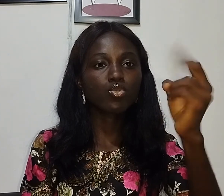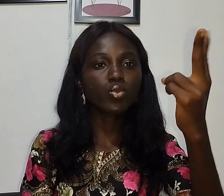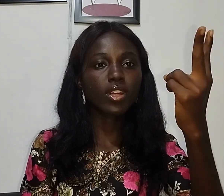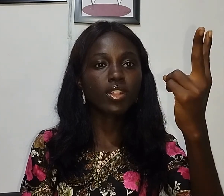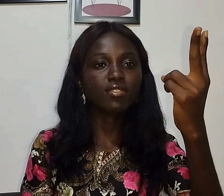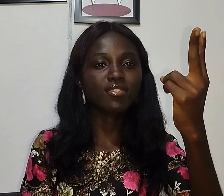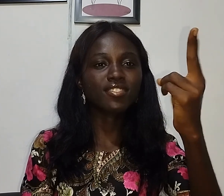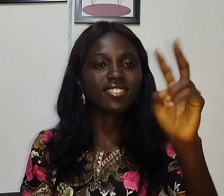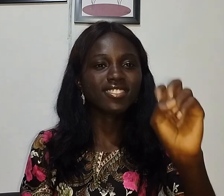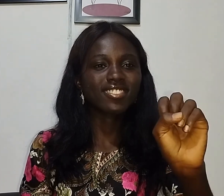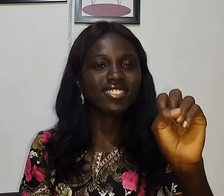12,